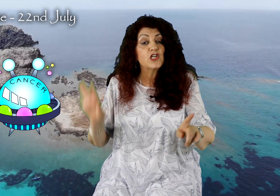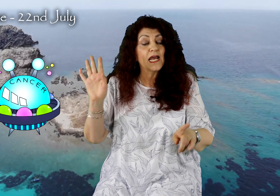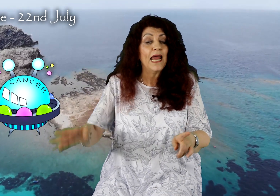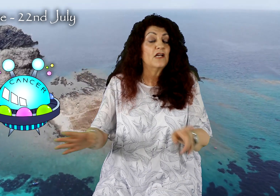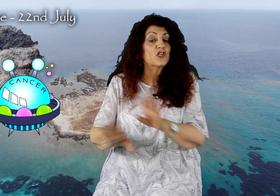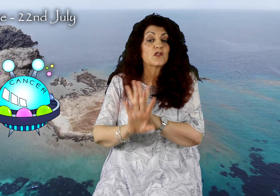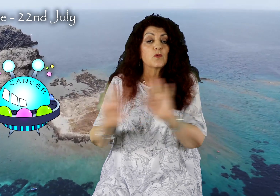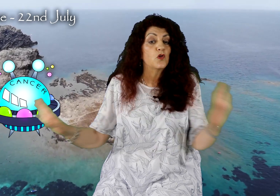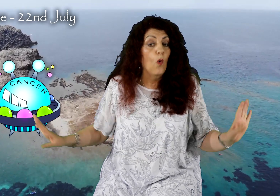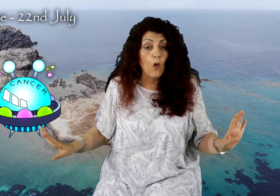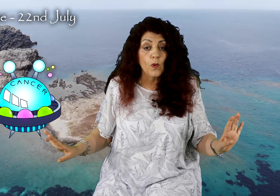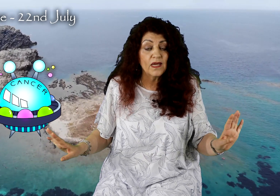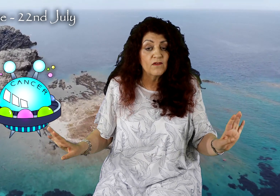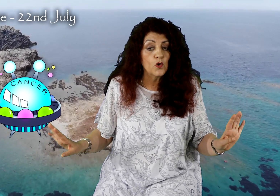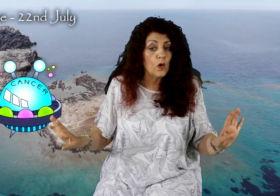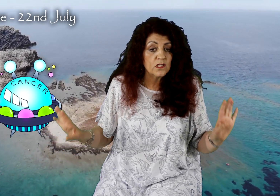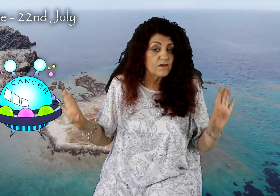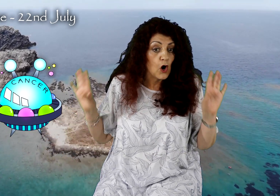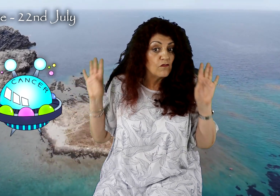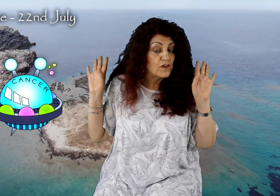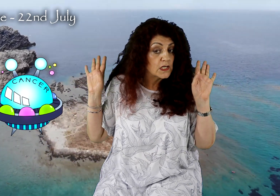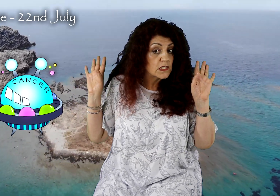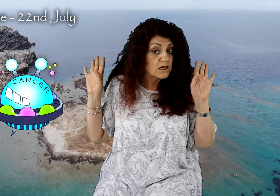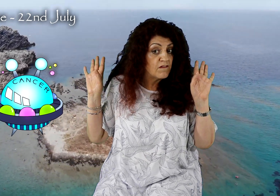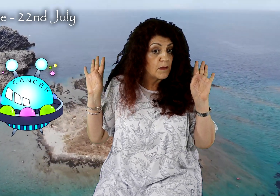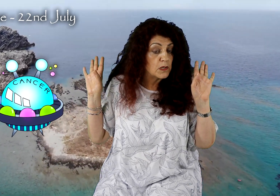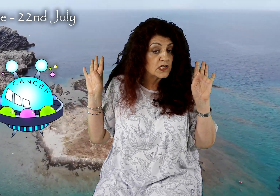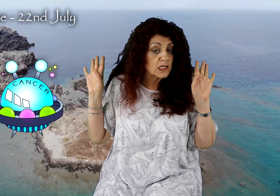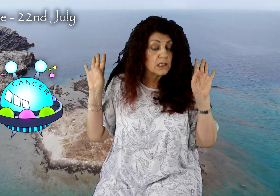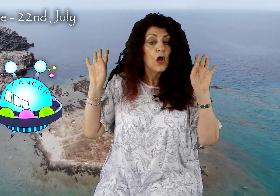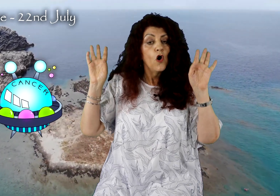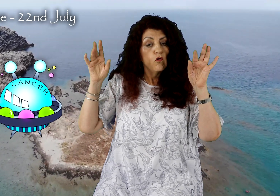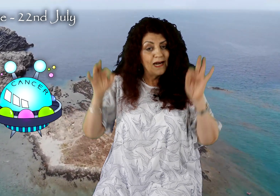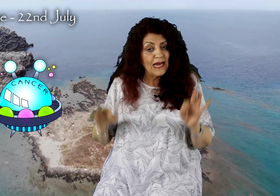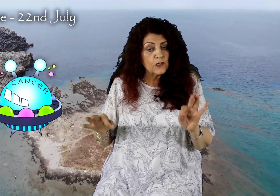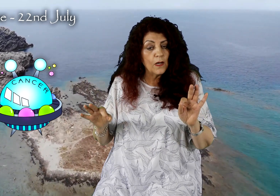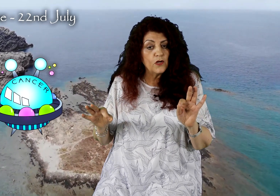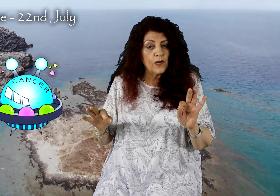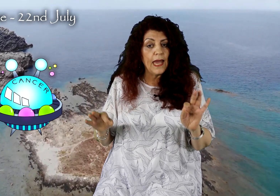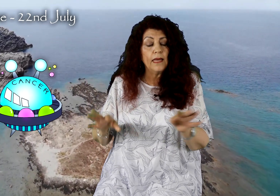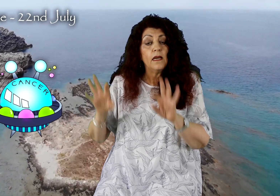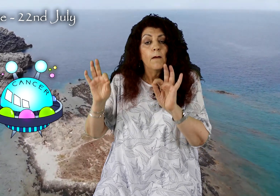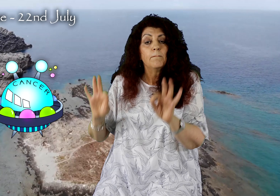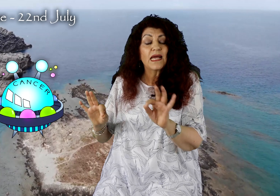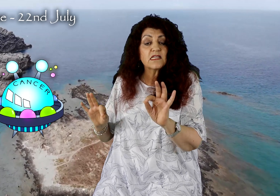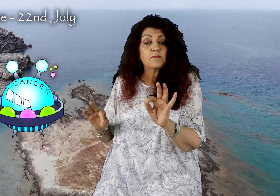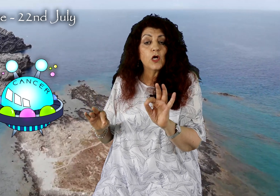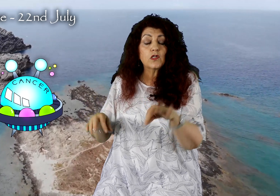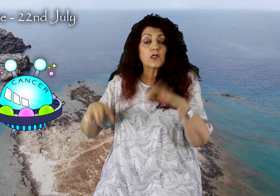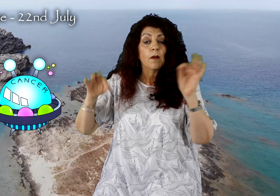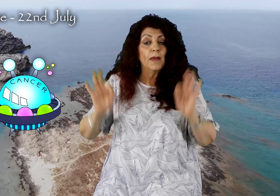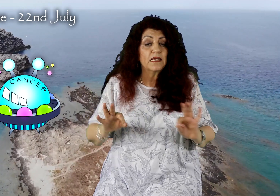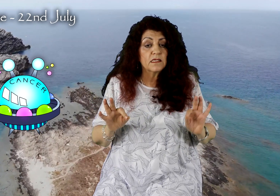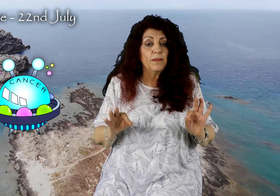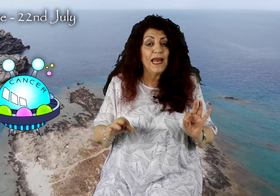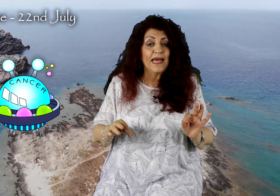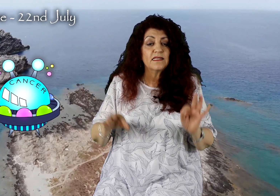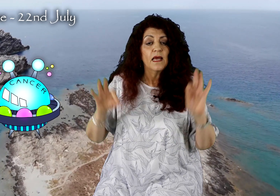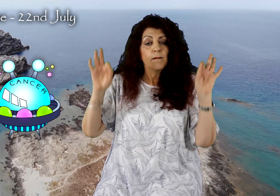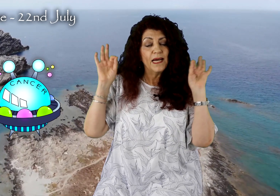and action is with you all week, giving you wads of confidence and fabulousness. Relax while you can, make some notes, make some plans. By